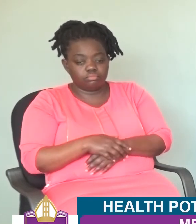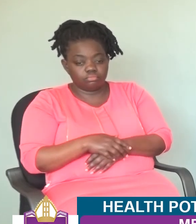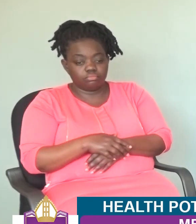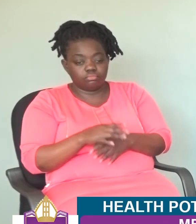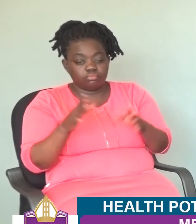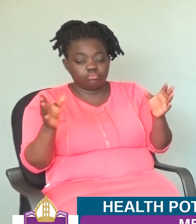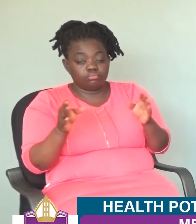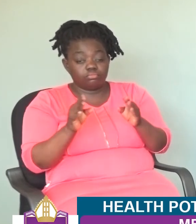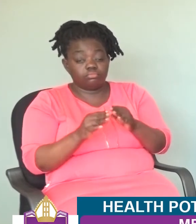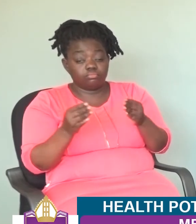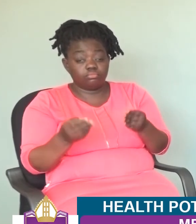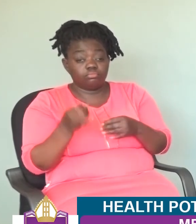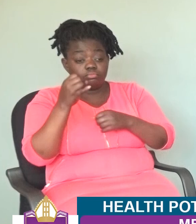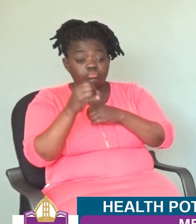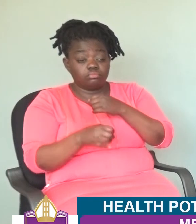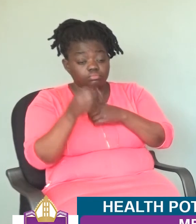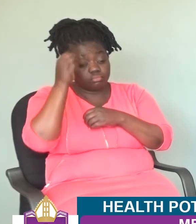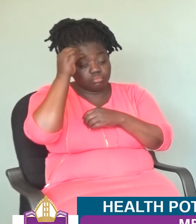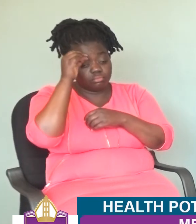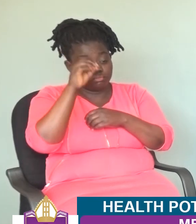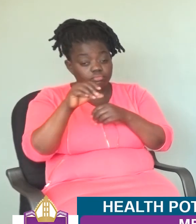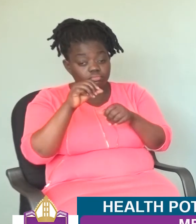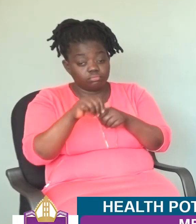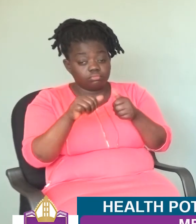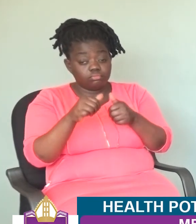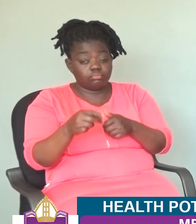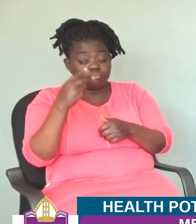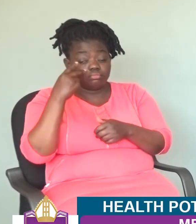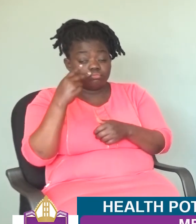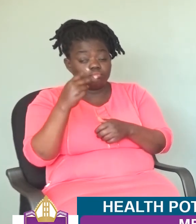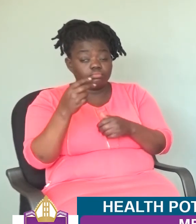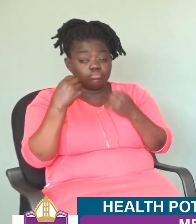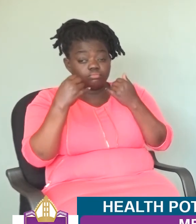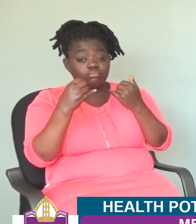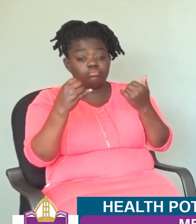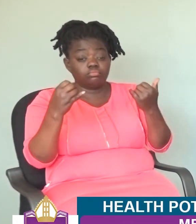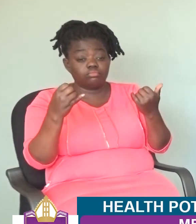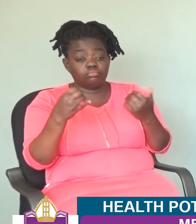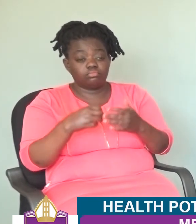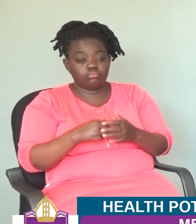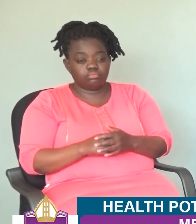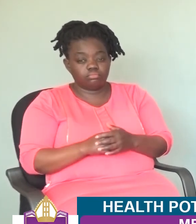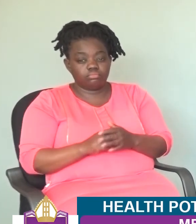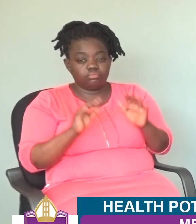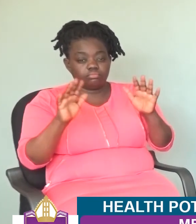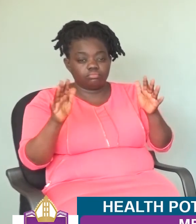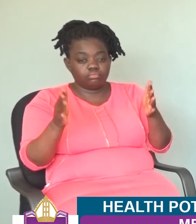up, what is your last message when it comes to vision? Tell our parents out there how